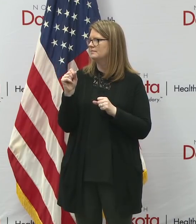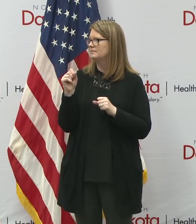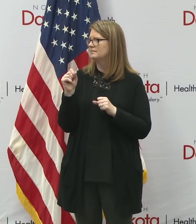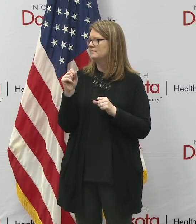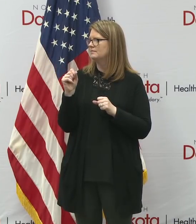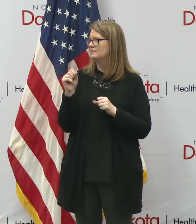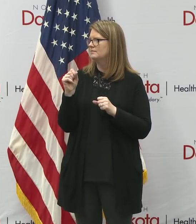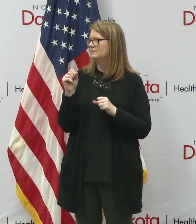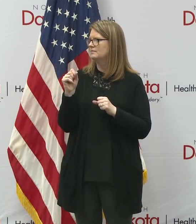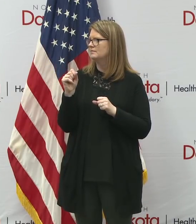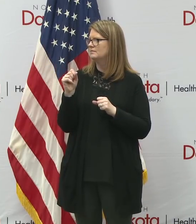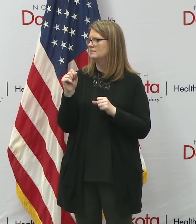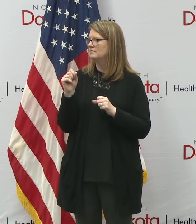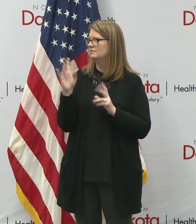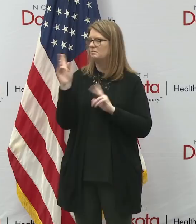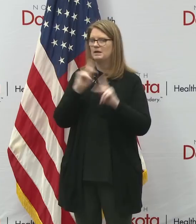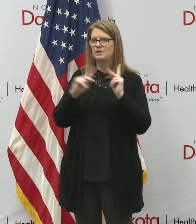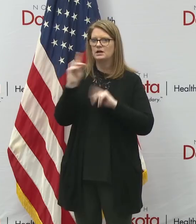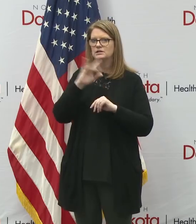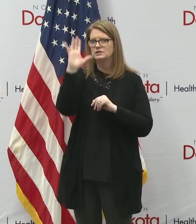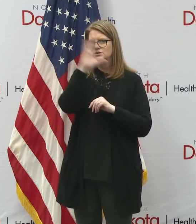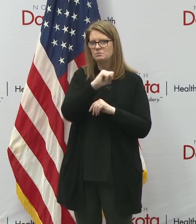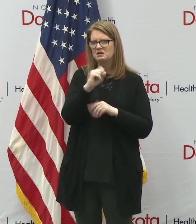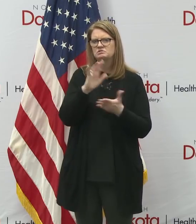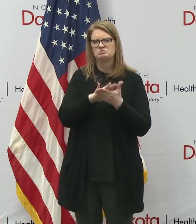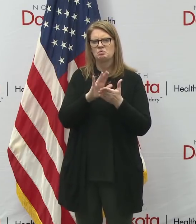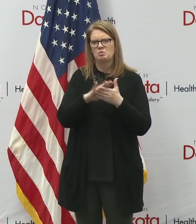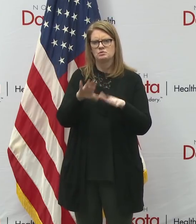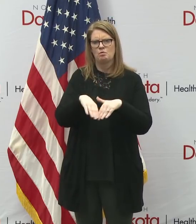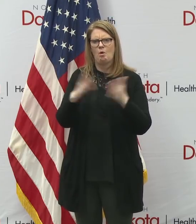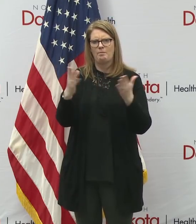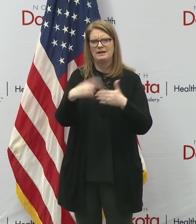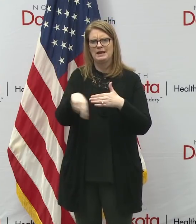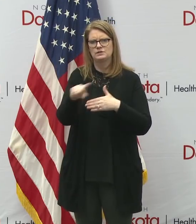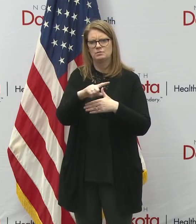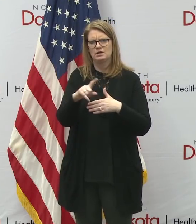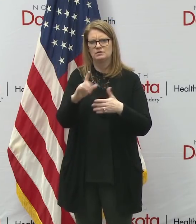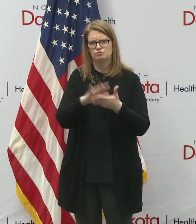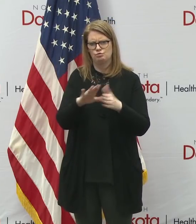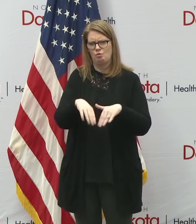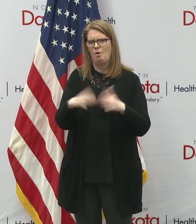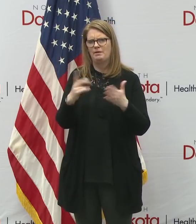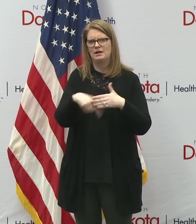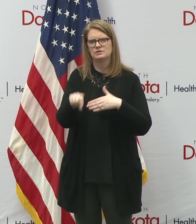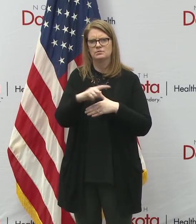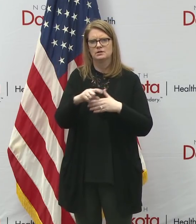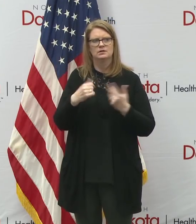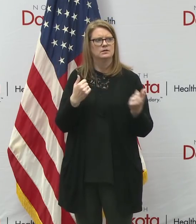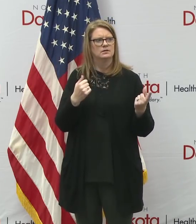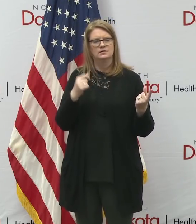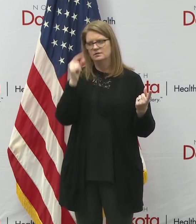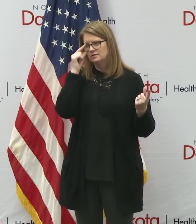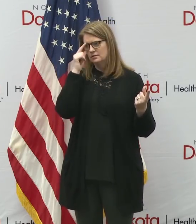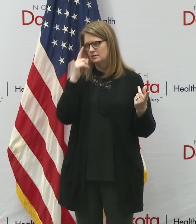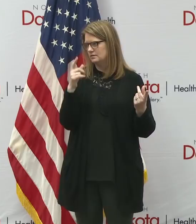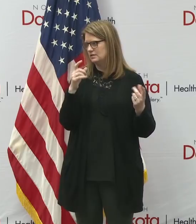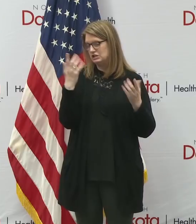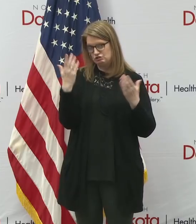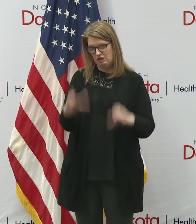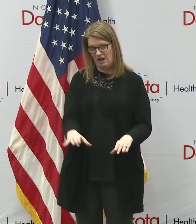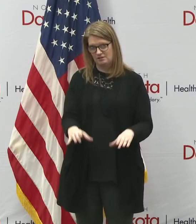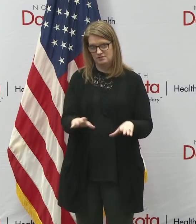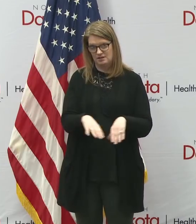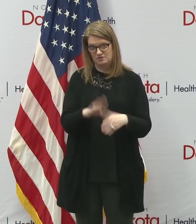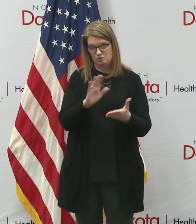who are assuming that schools are going to reopen next week. Could you address that? Question is, are